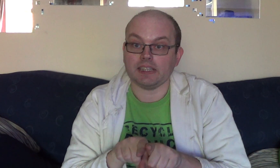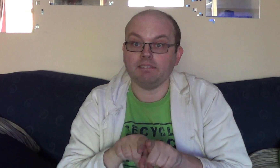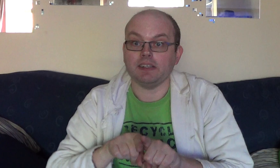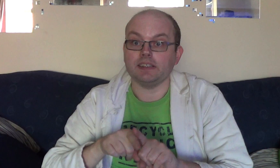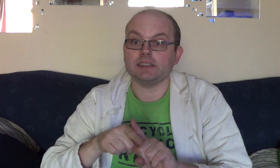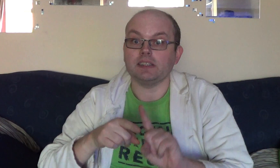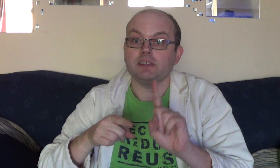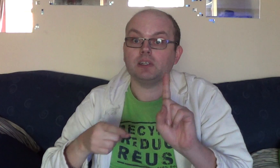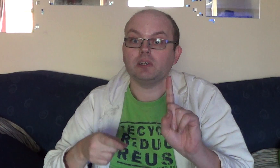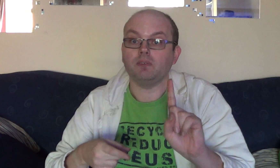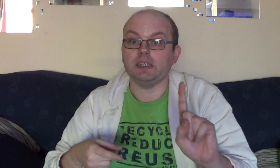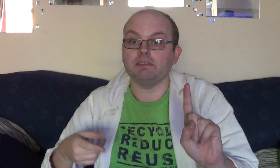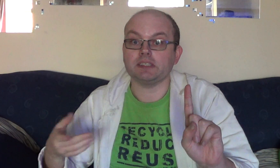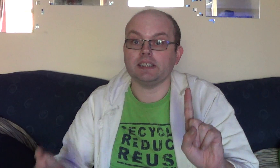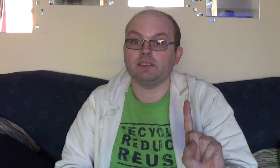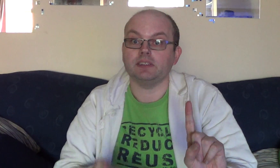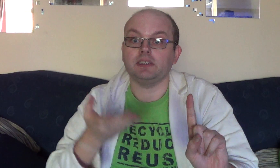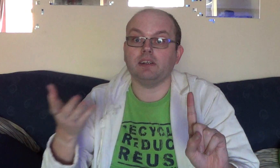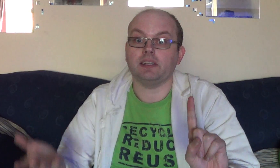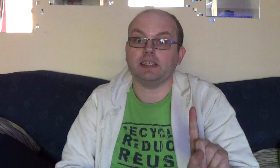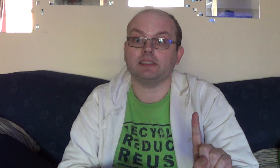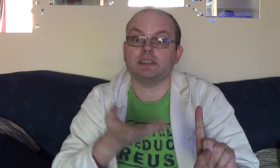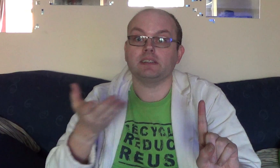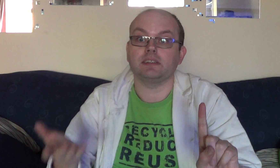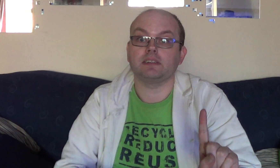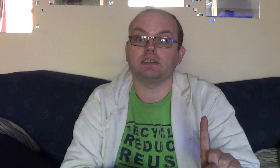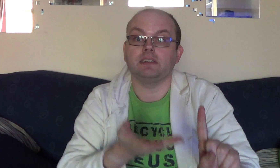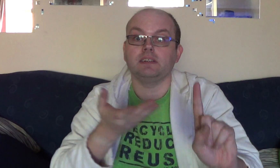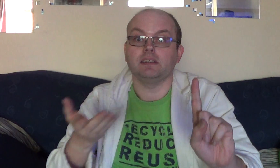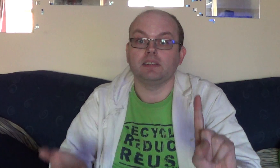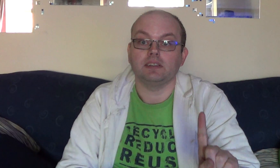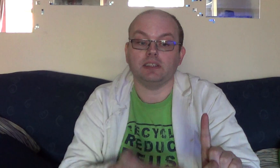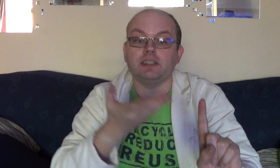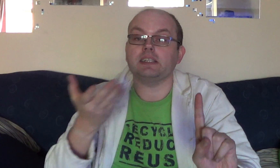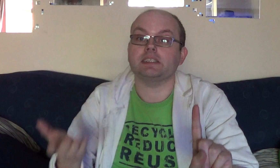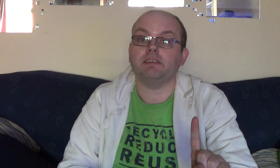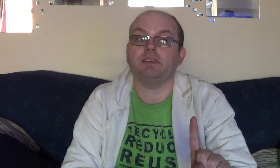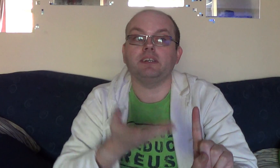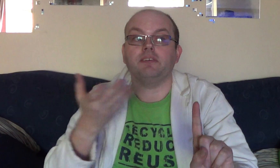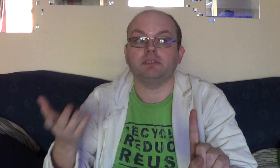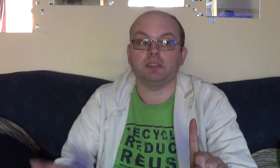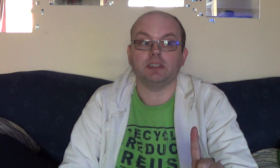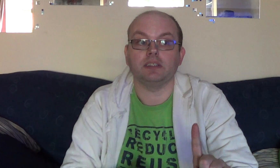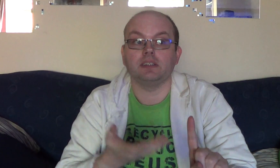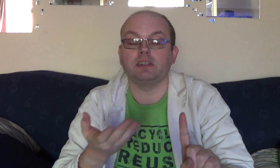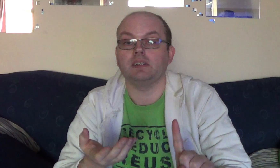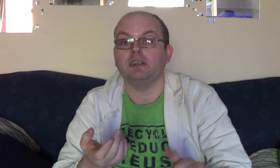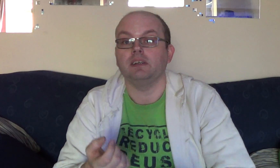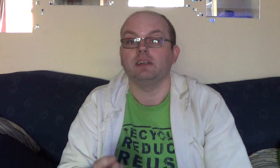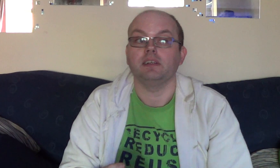same as wind in my cells. And you go like that. It's like that's a sign for encouragement. The